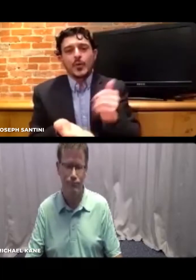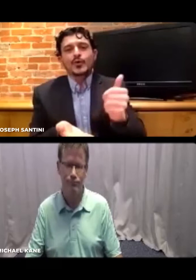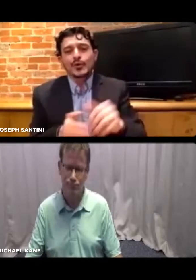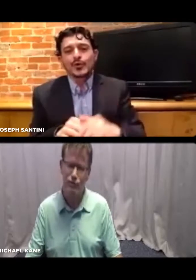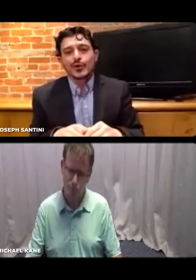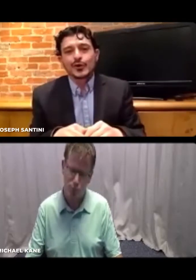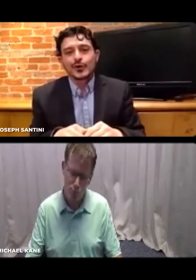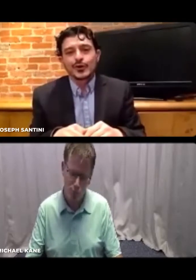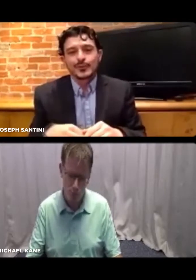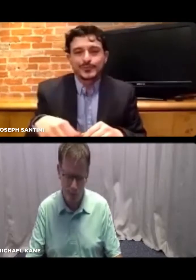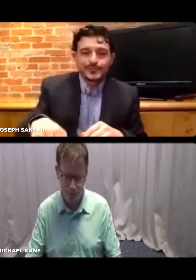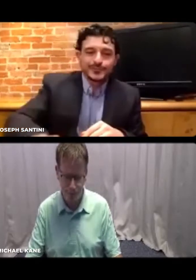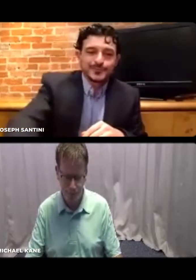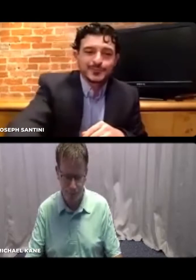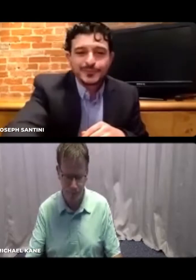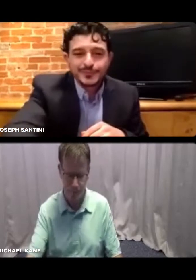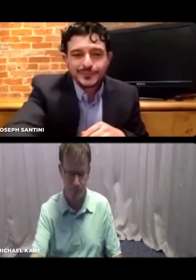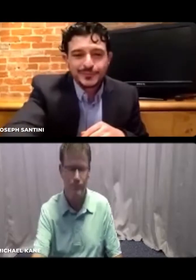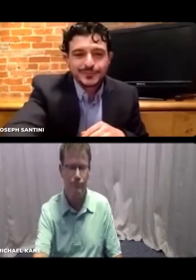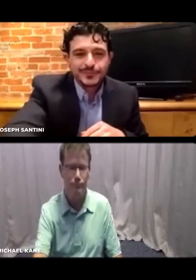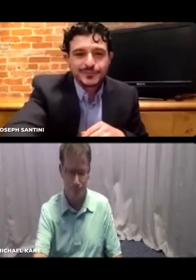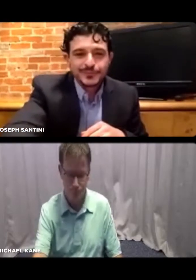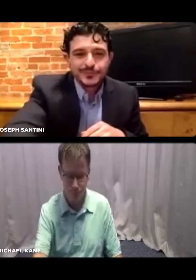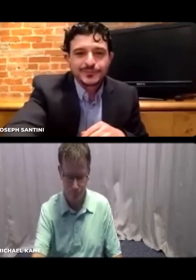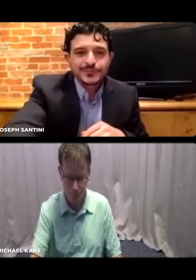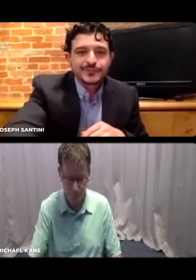smaller. Mm-hmm.